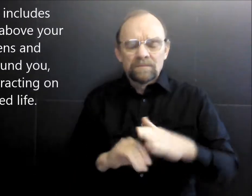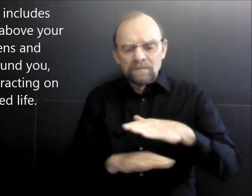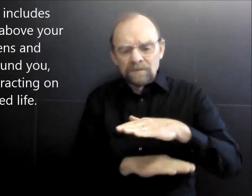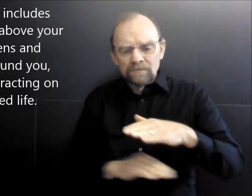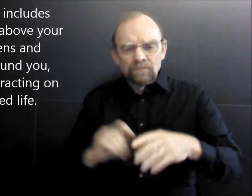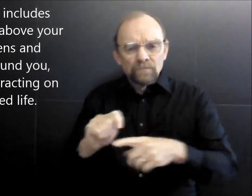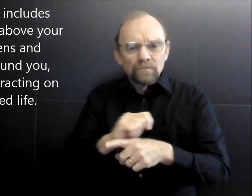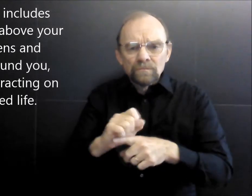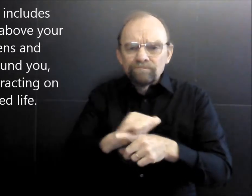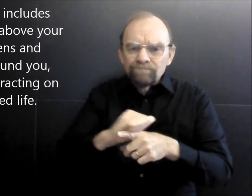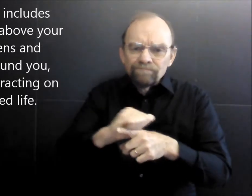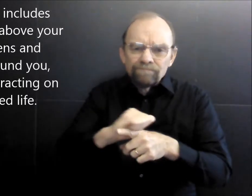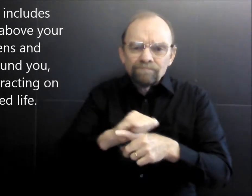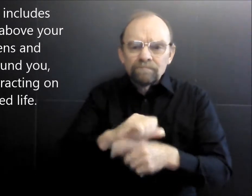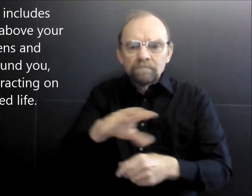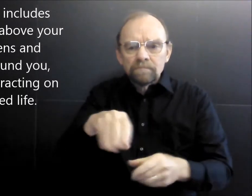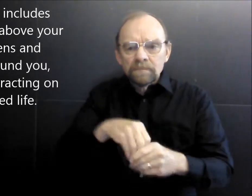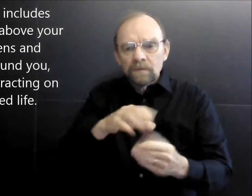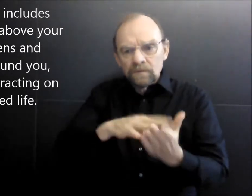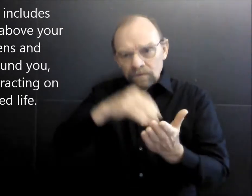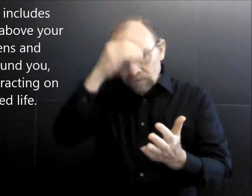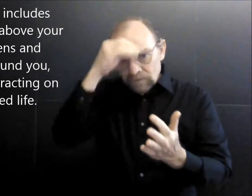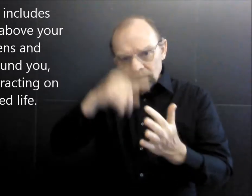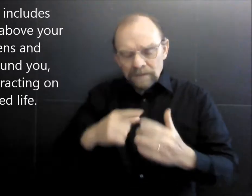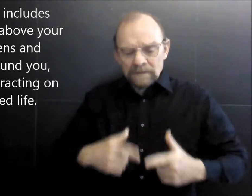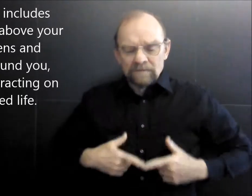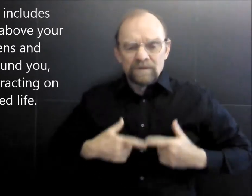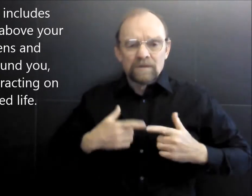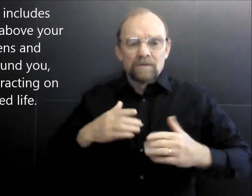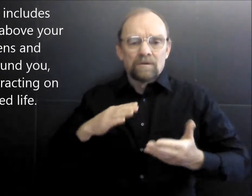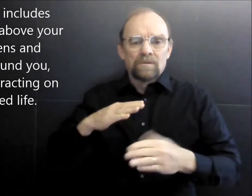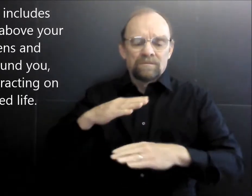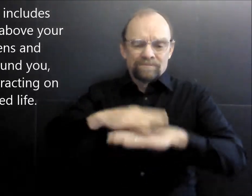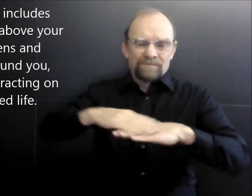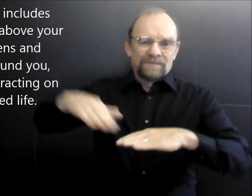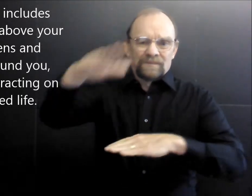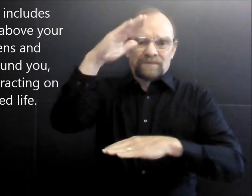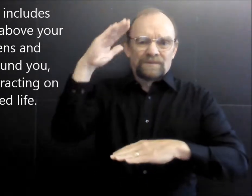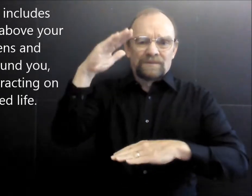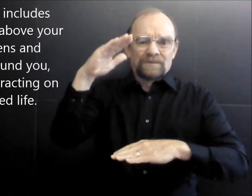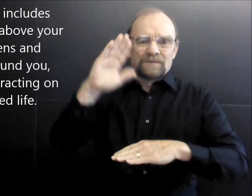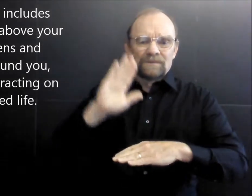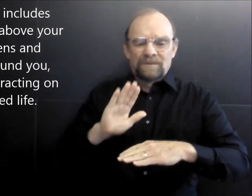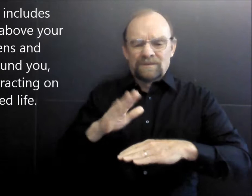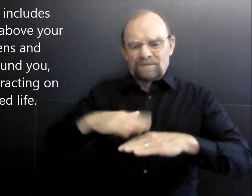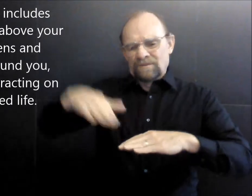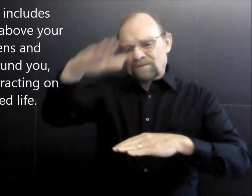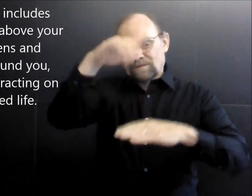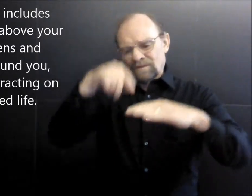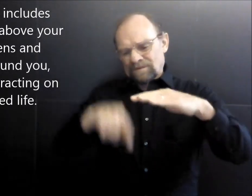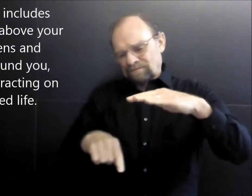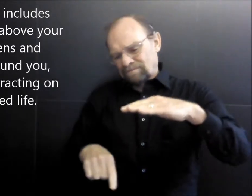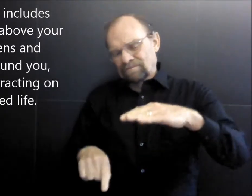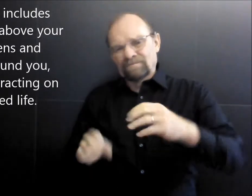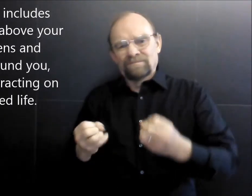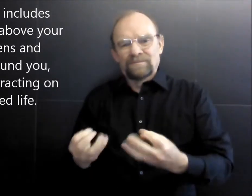Basic training includes learning to live above your many happens and situations around you Even while